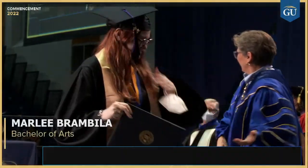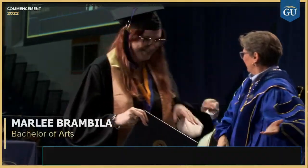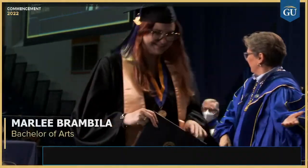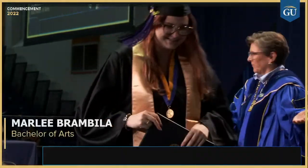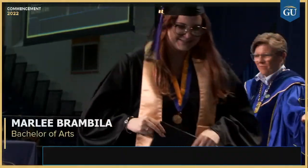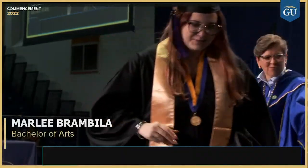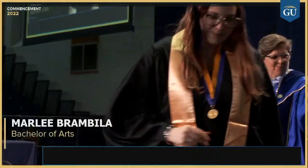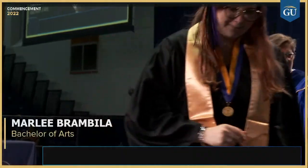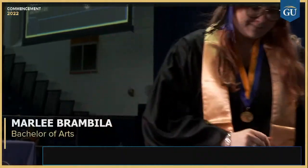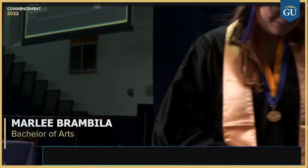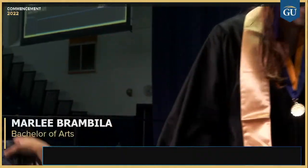Bachelor of Arts.